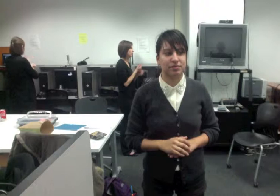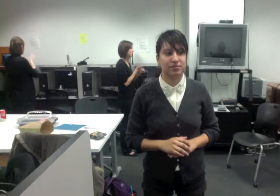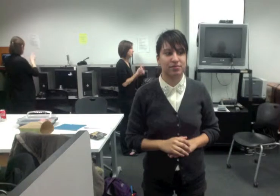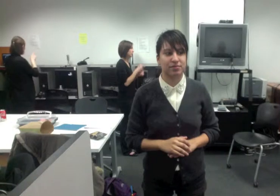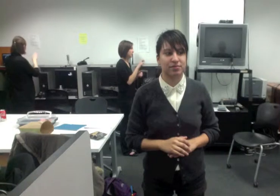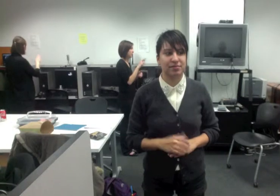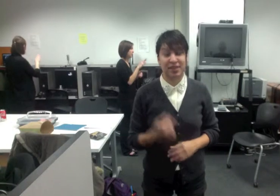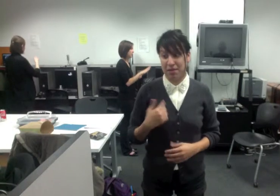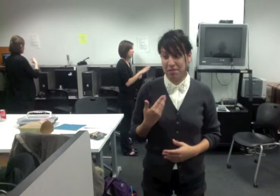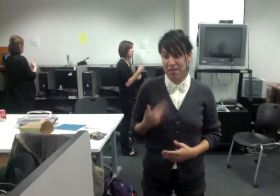time.